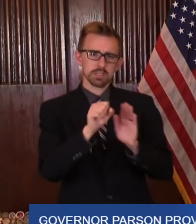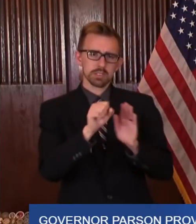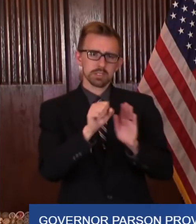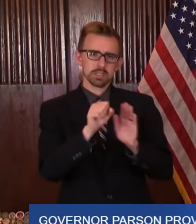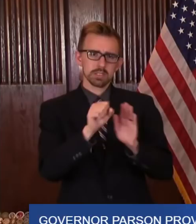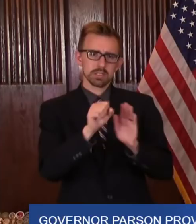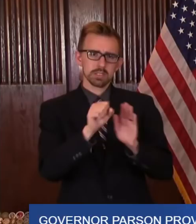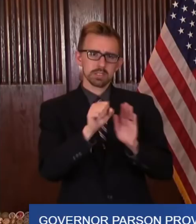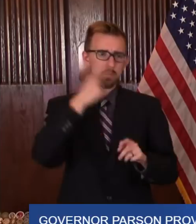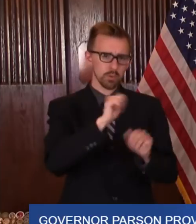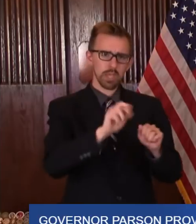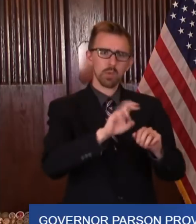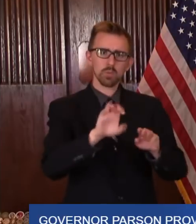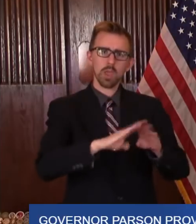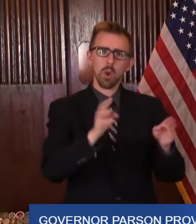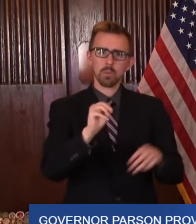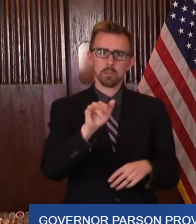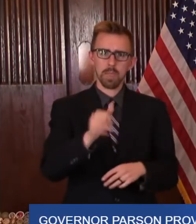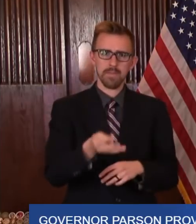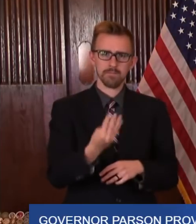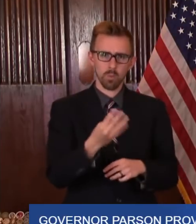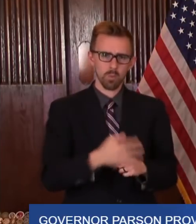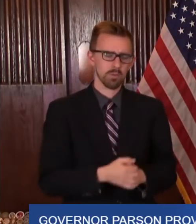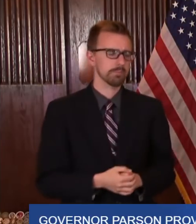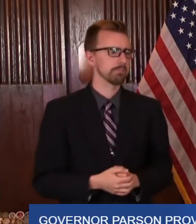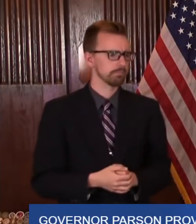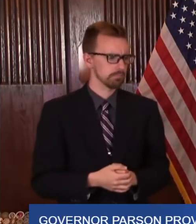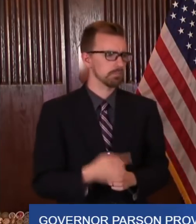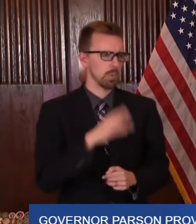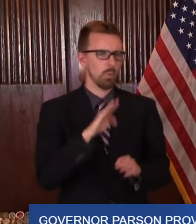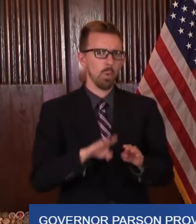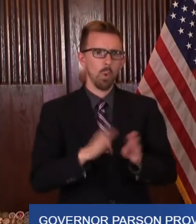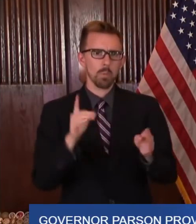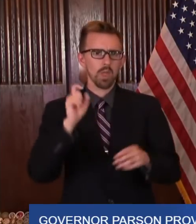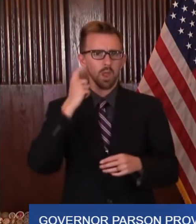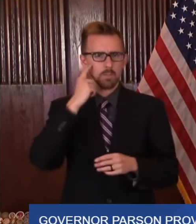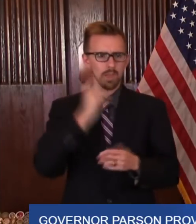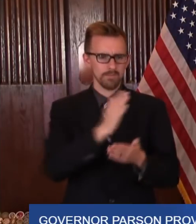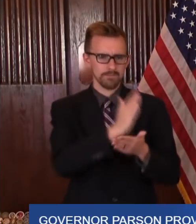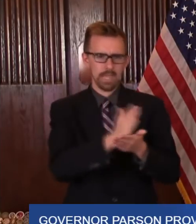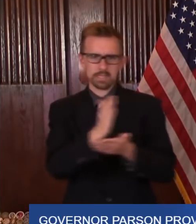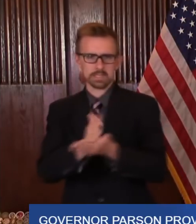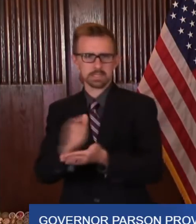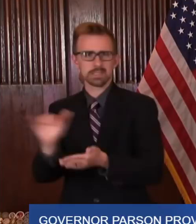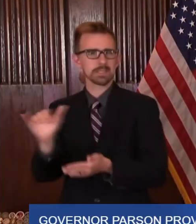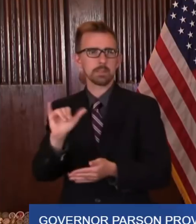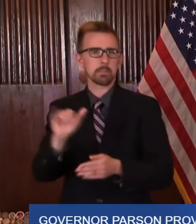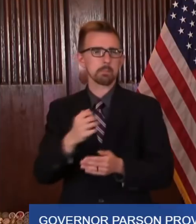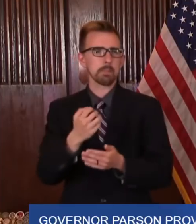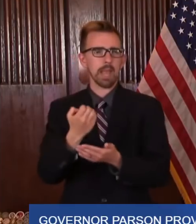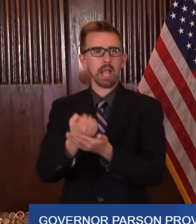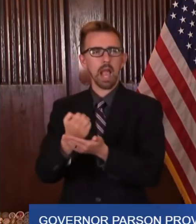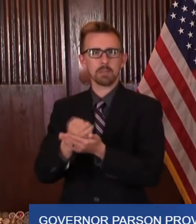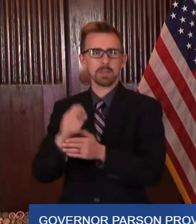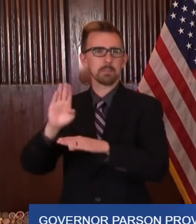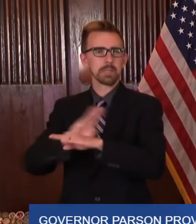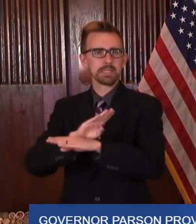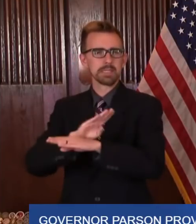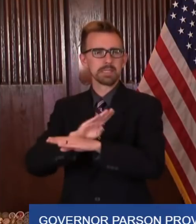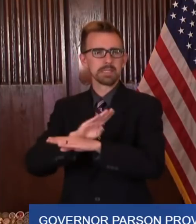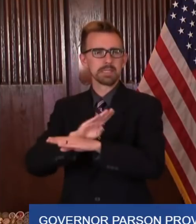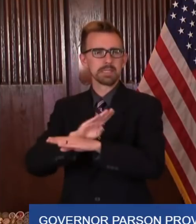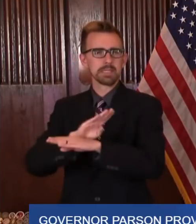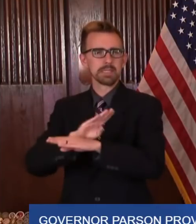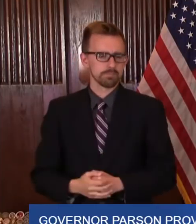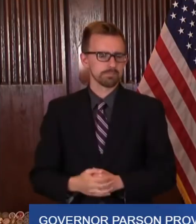be able to open up on May the 4th? You know, we're going to open up the government in phases just like we're kind of opening up the economy. However,